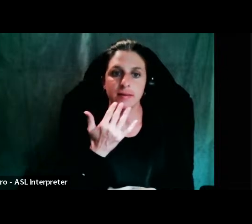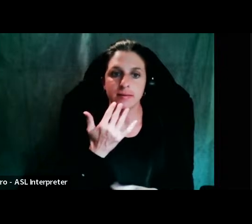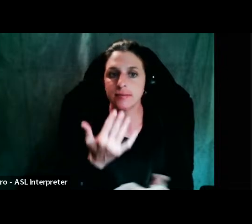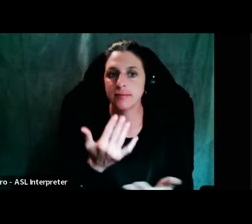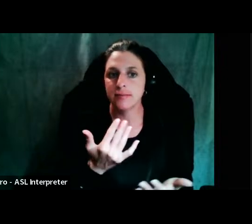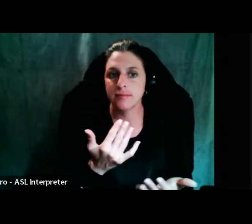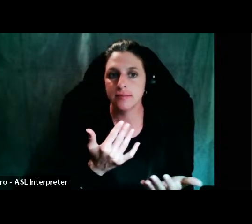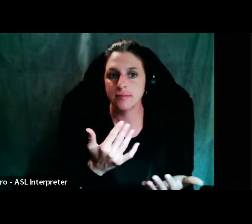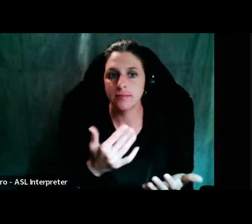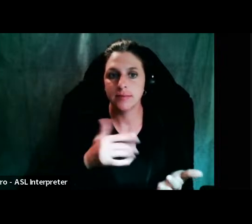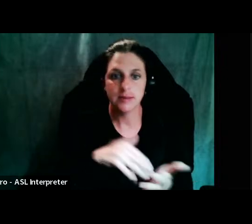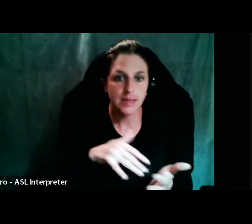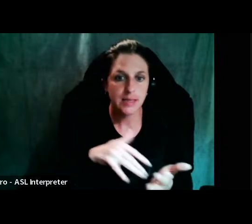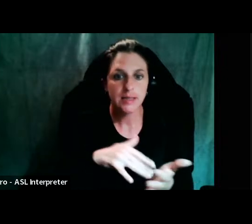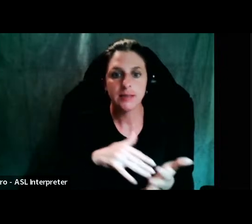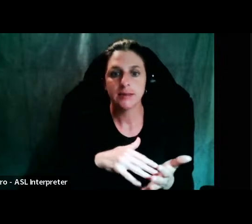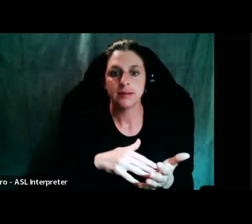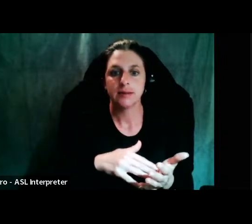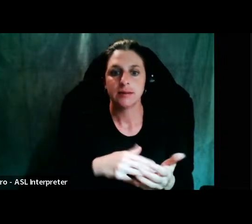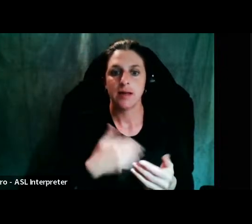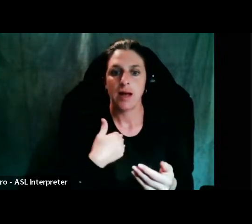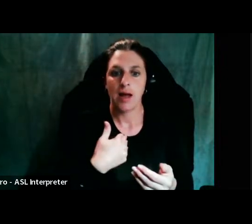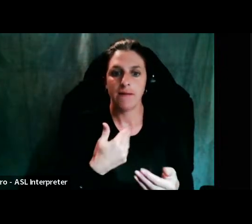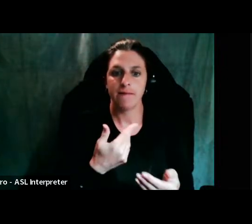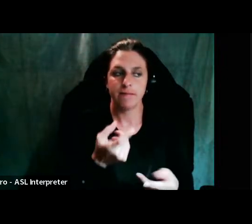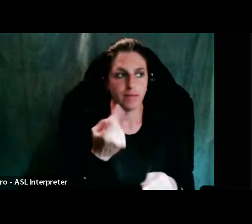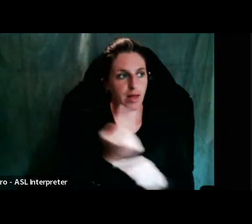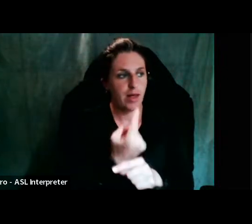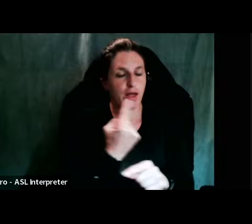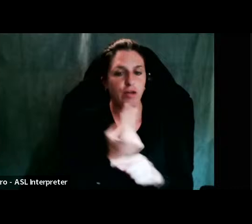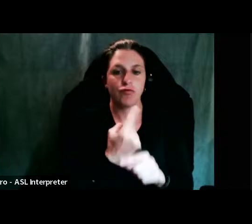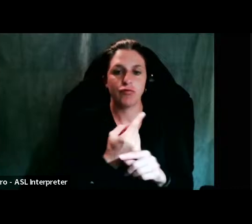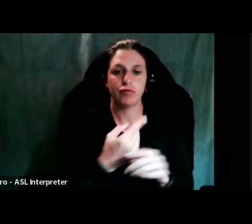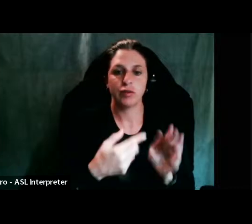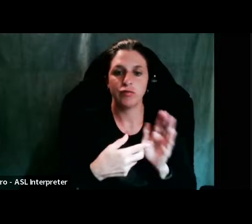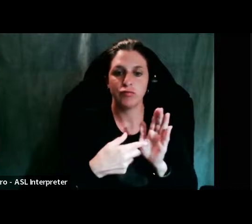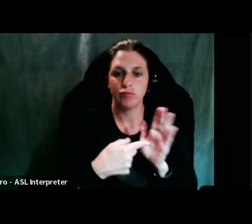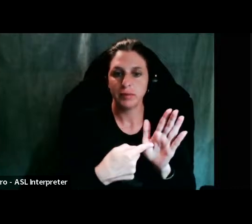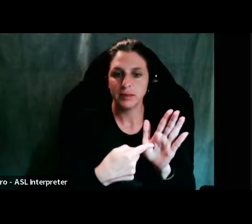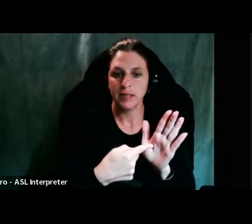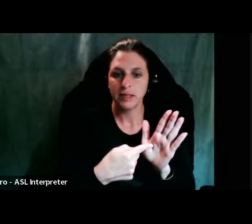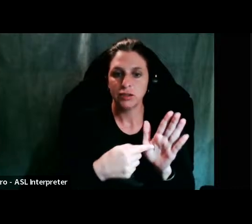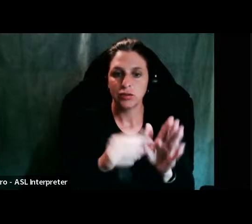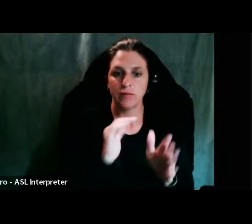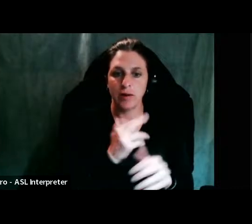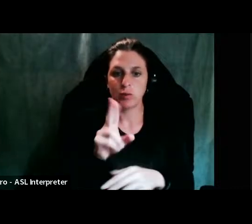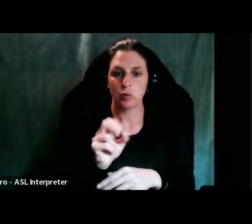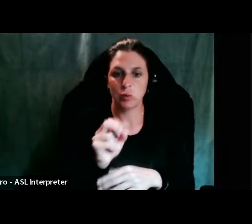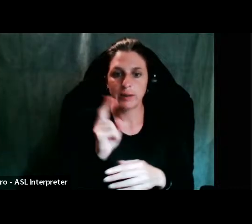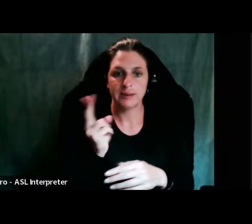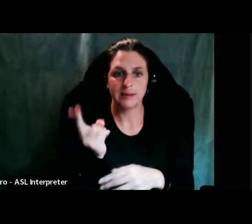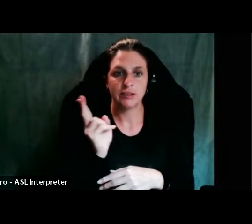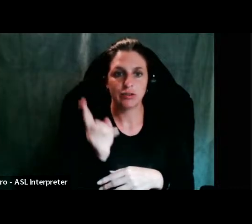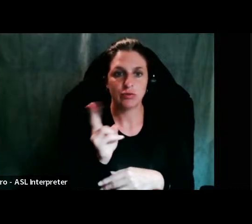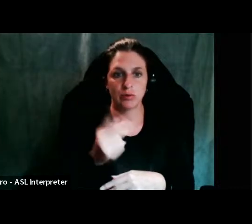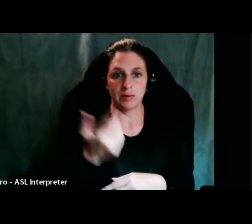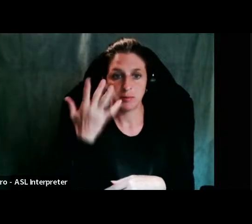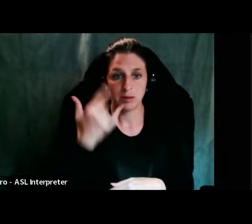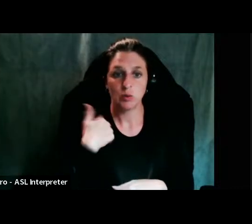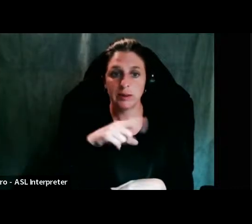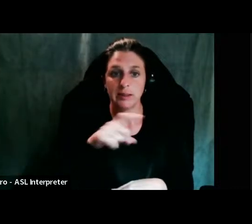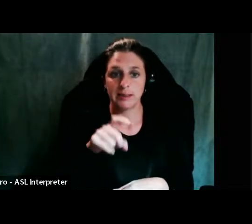representation of our U.S. history, because we need to be accurate with the information and honest about